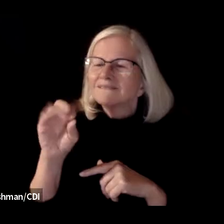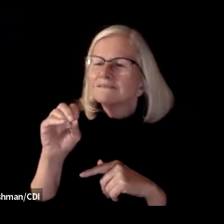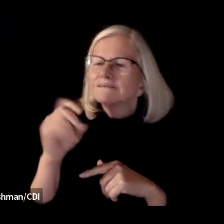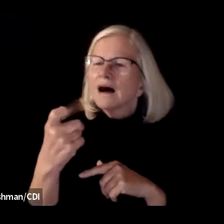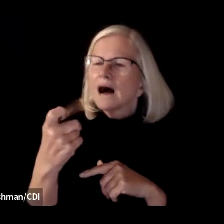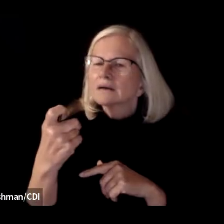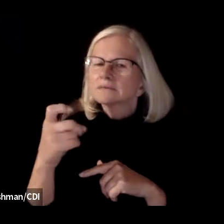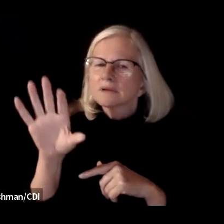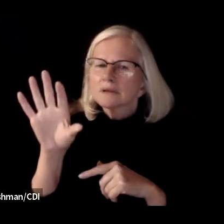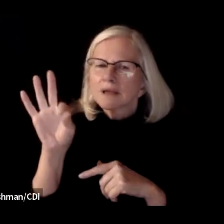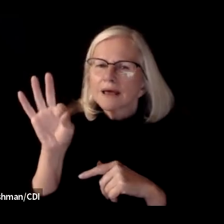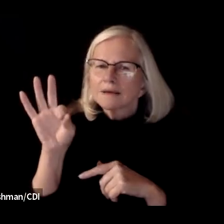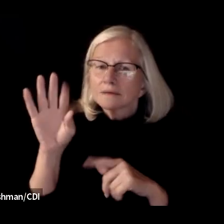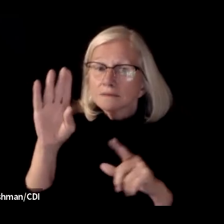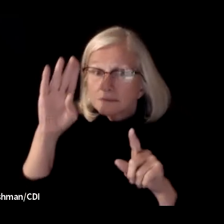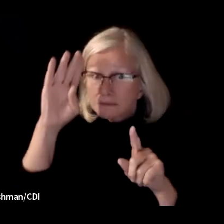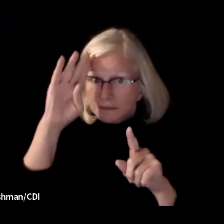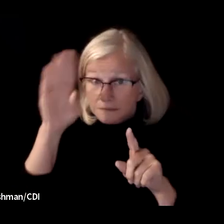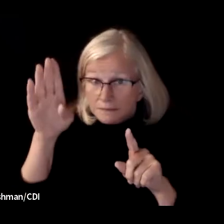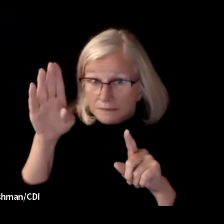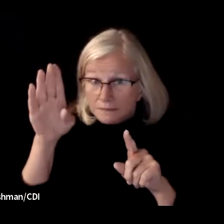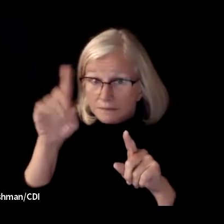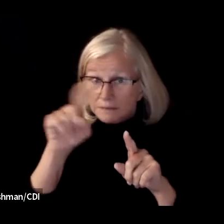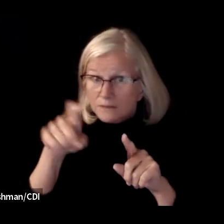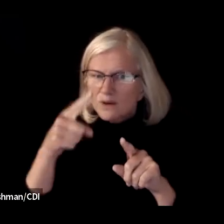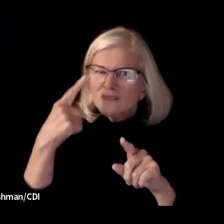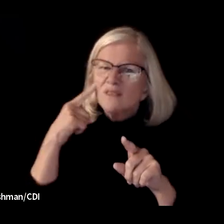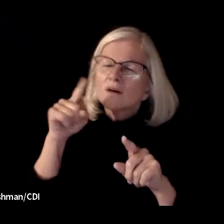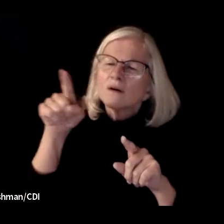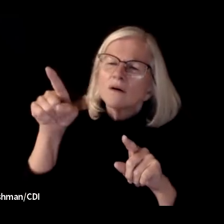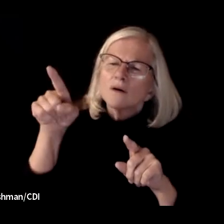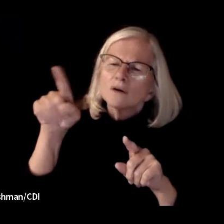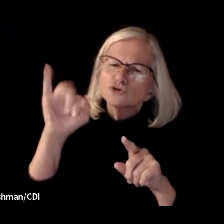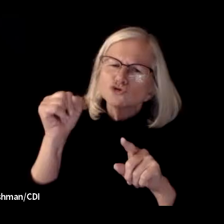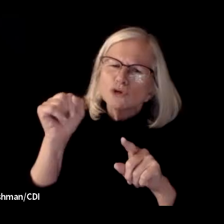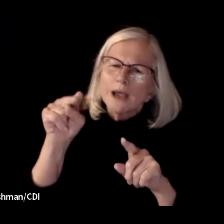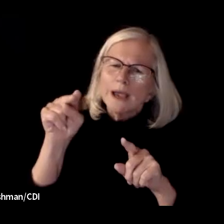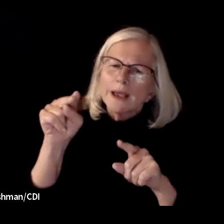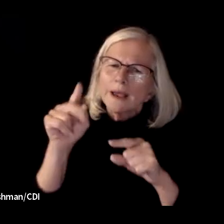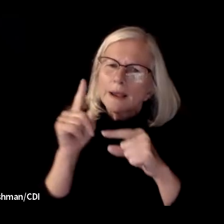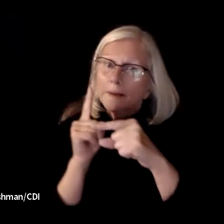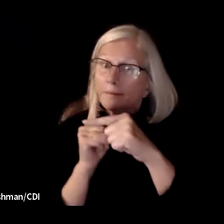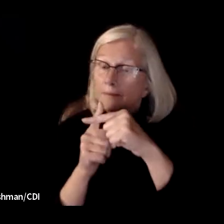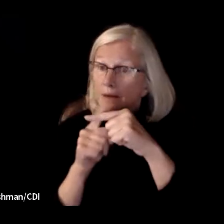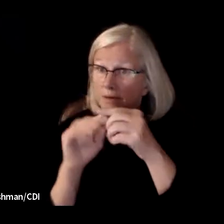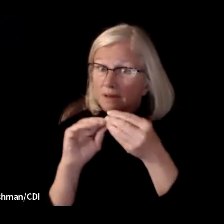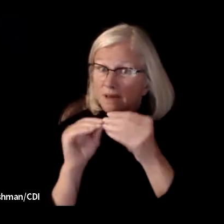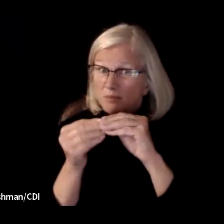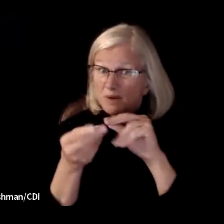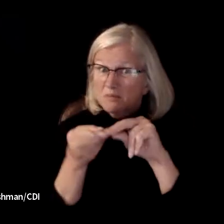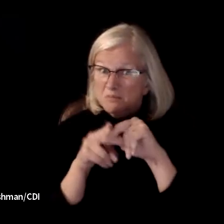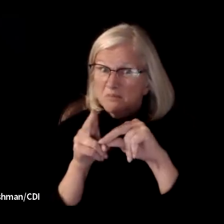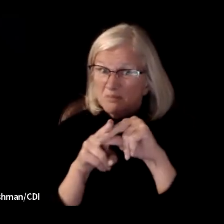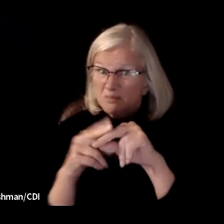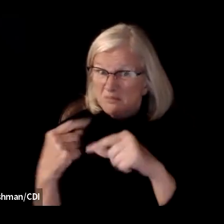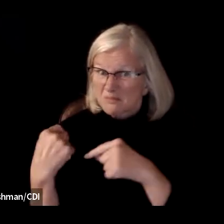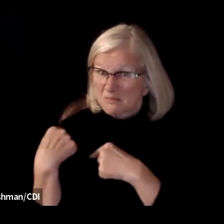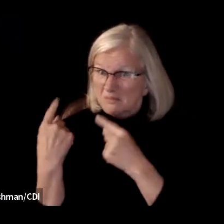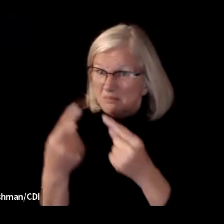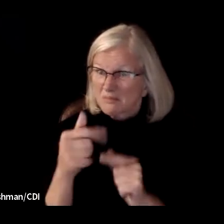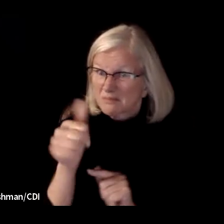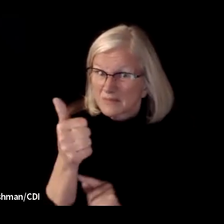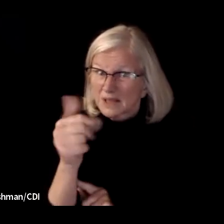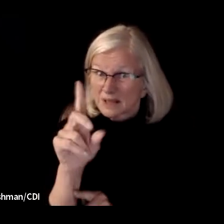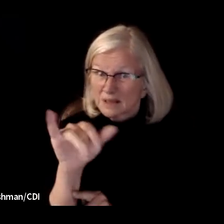commissioner. As you know, positivity rate has shot up in the last really 10 days or so. You've